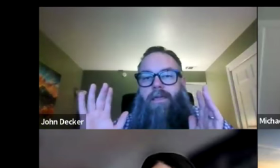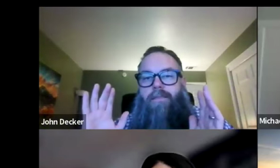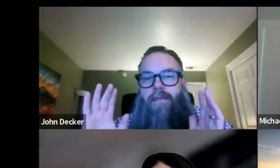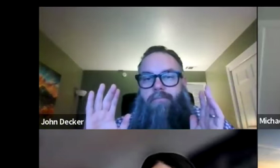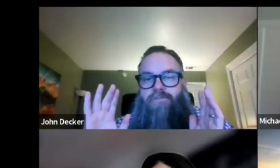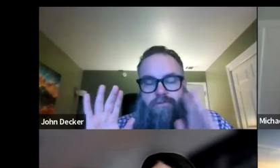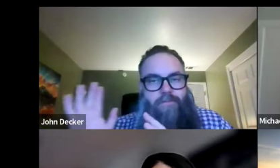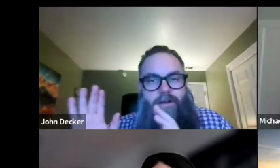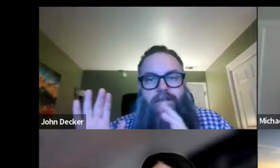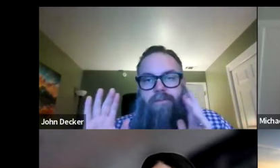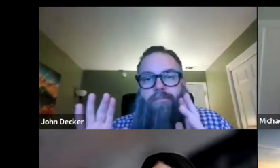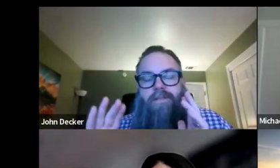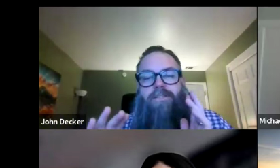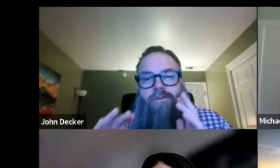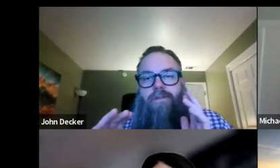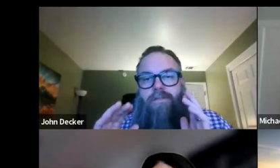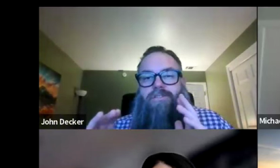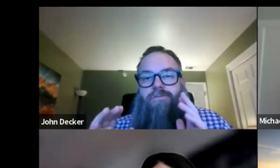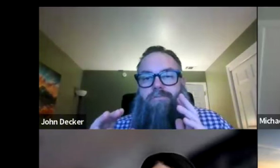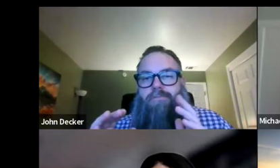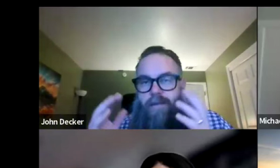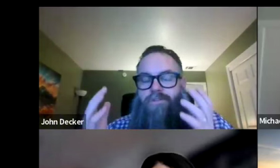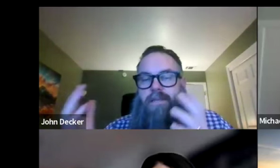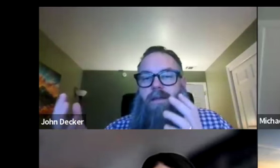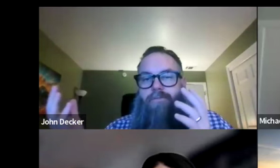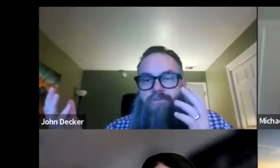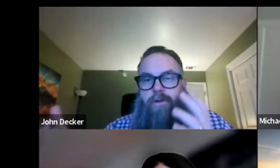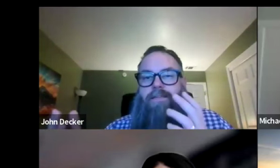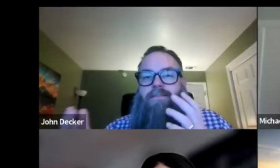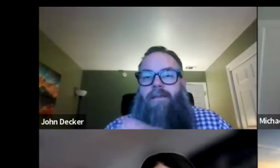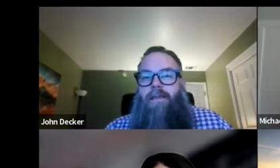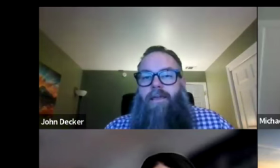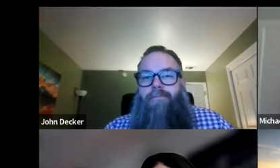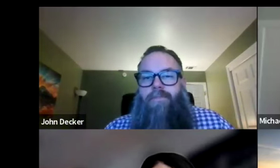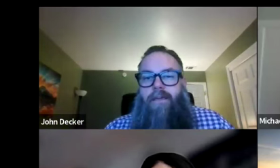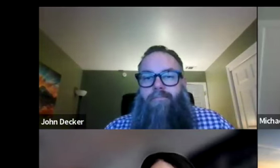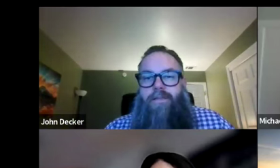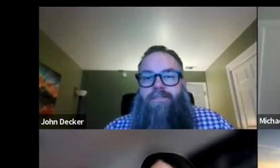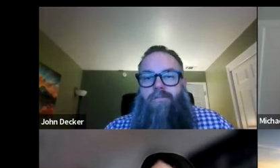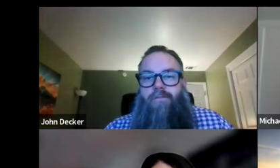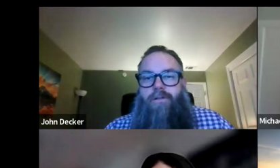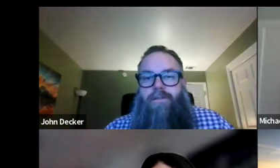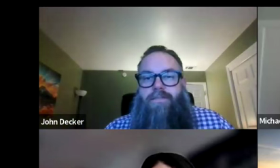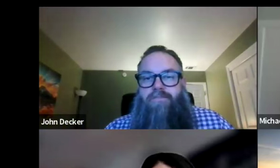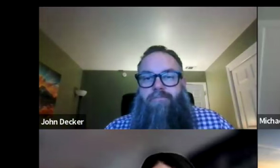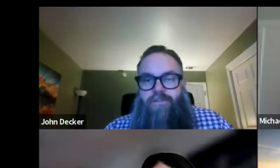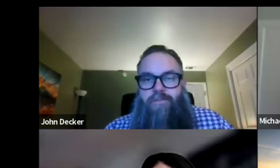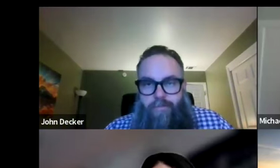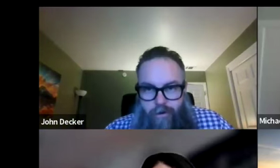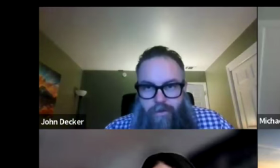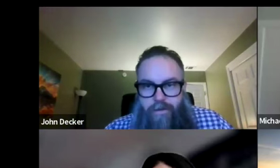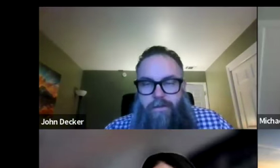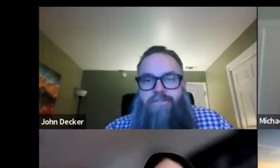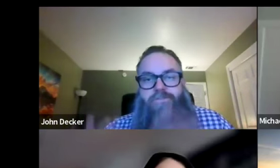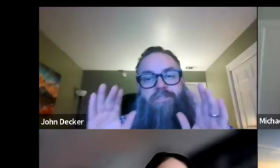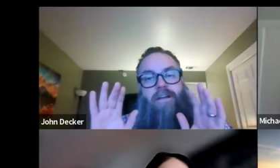approved. And then service providers have the ability to earn the additional 10% of those rates if they complete certain quality incentive